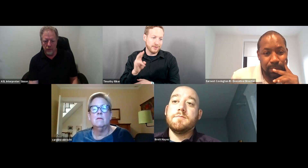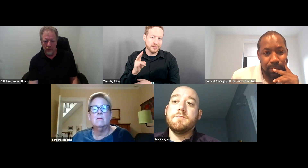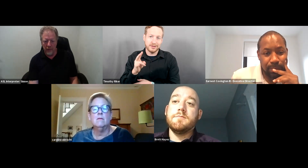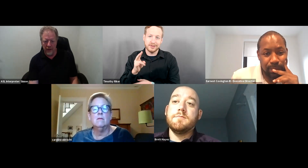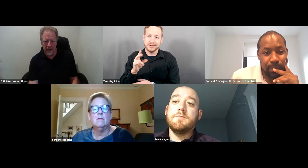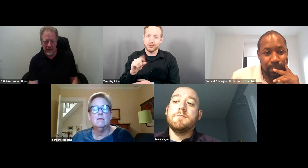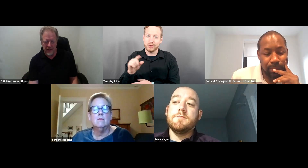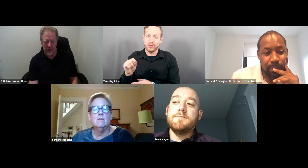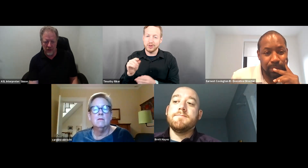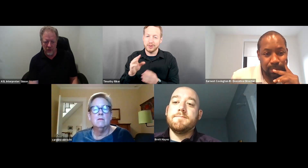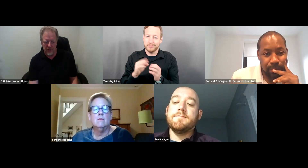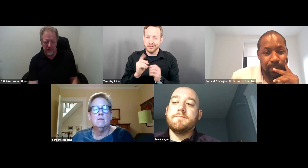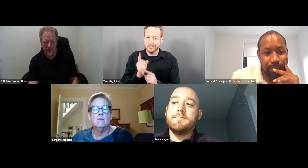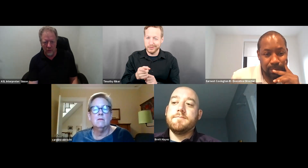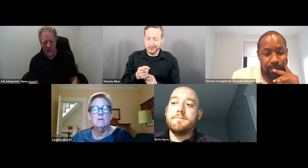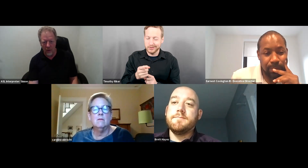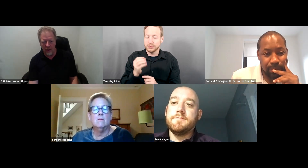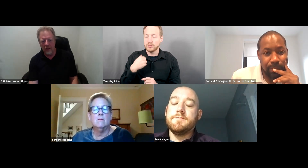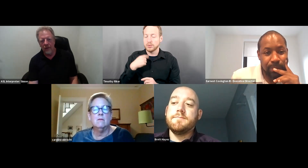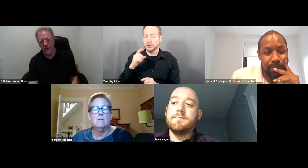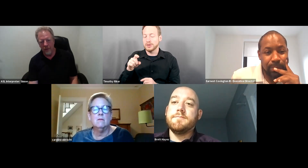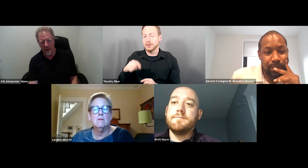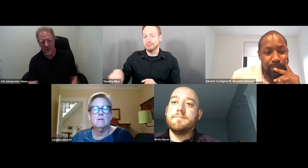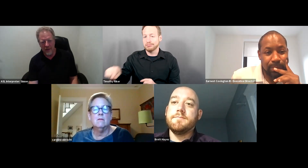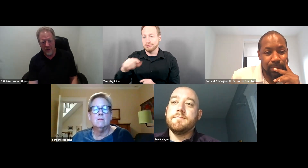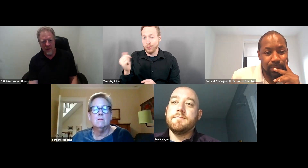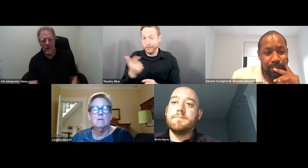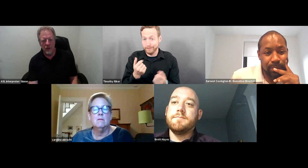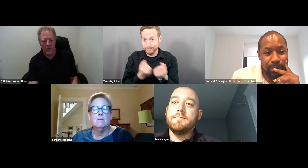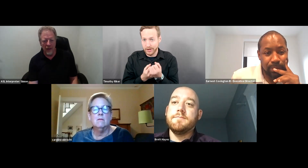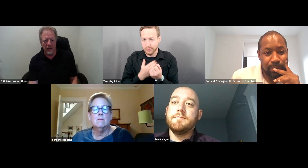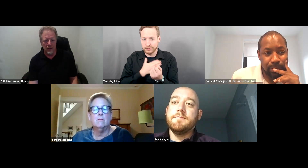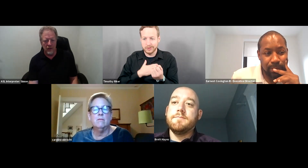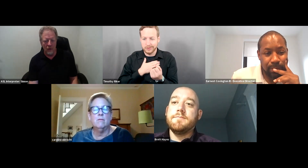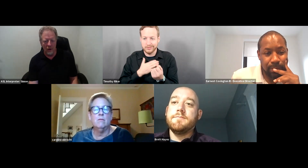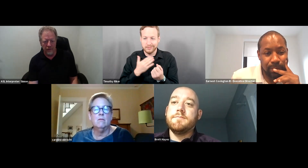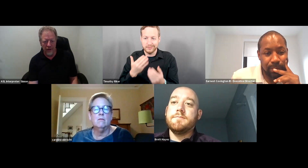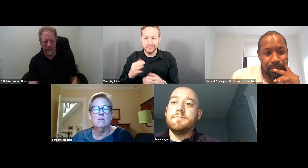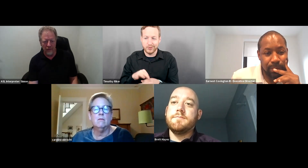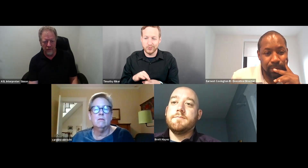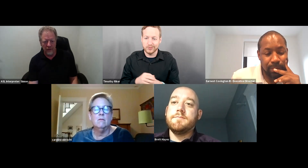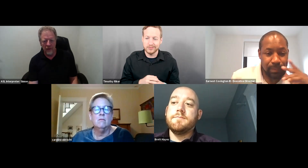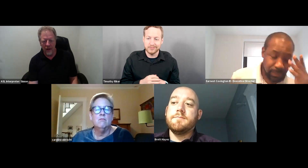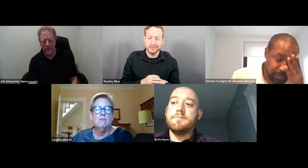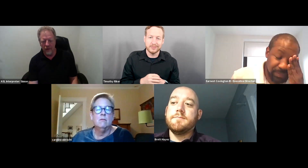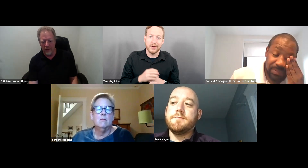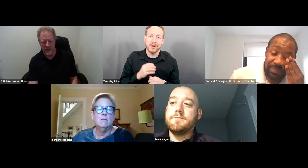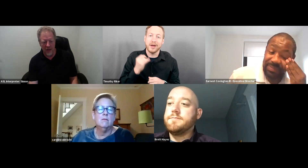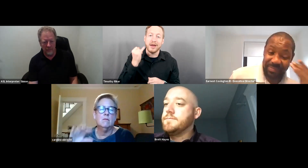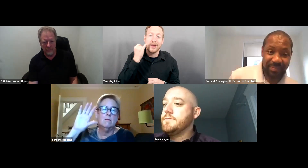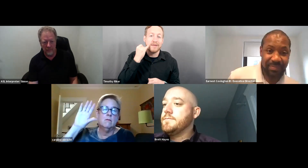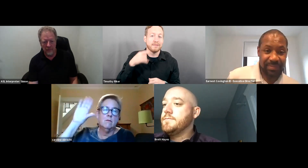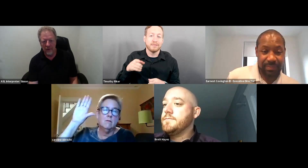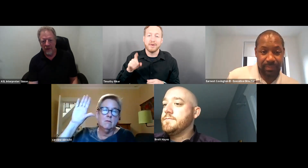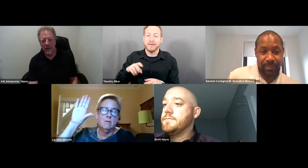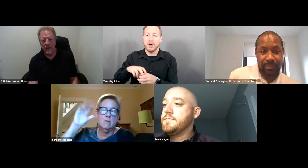to approve the minutes as is on June 17, 2020 for the minutes. So what I need to do, all in favor of, go ahead and vote at this time.